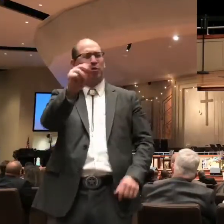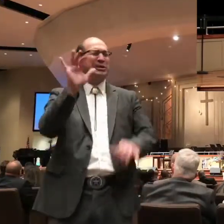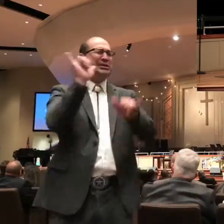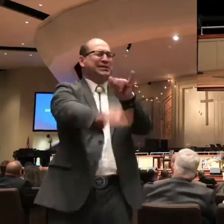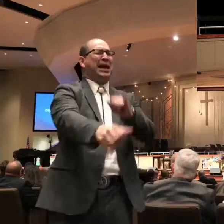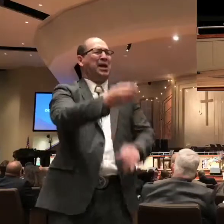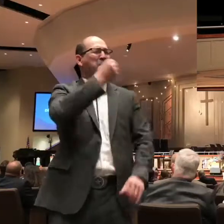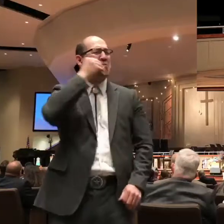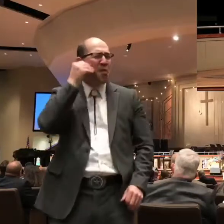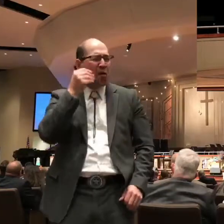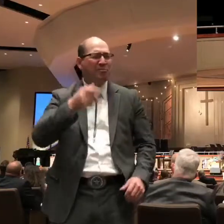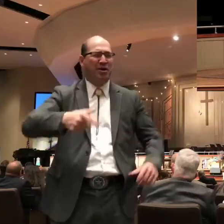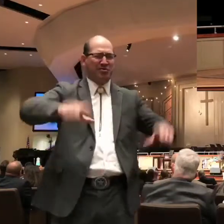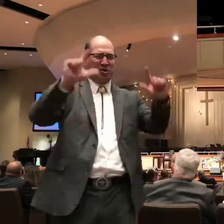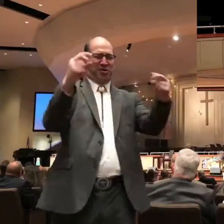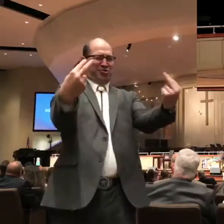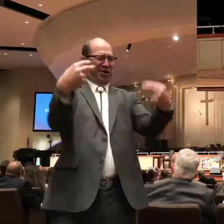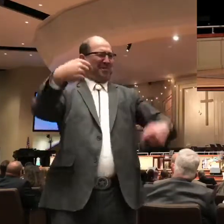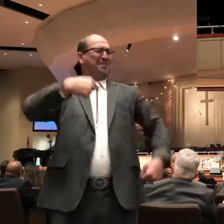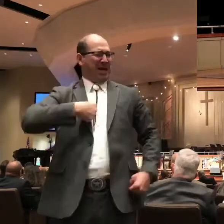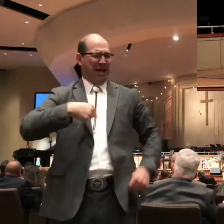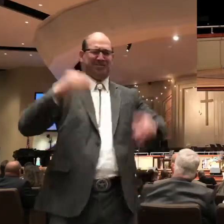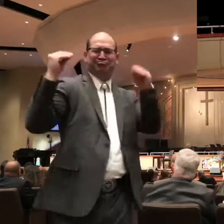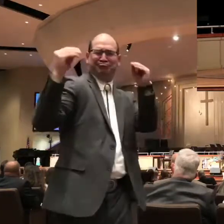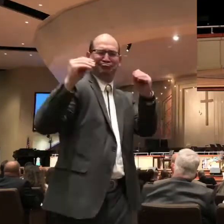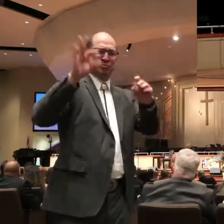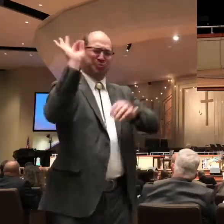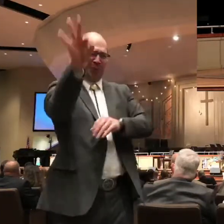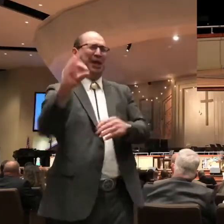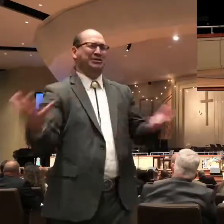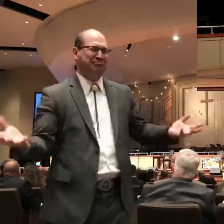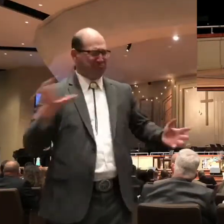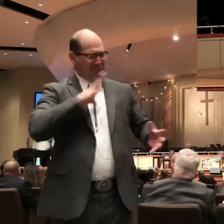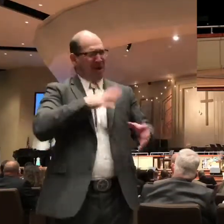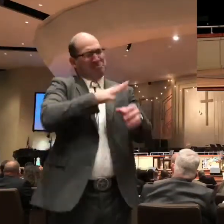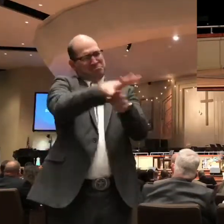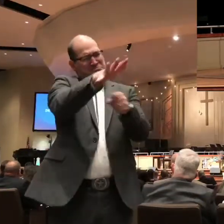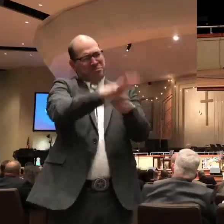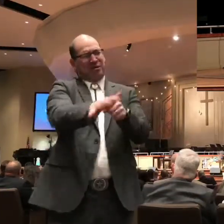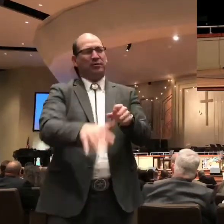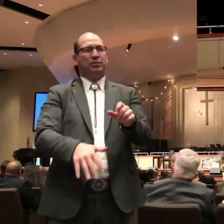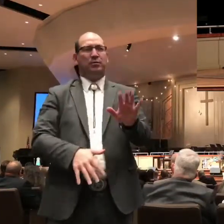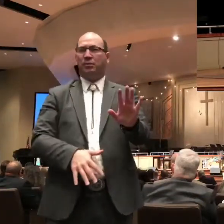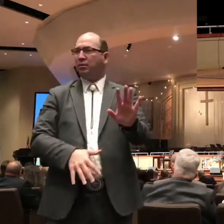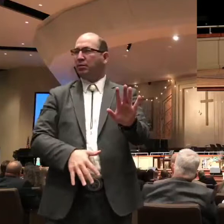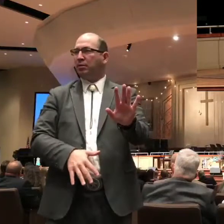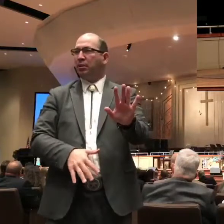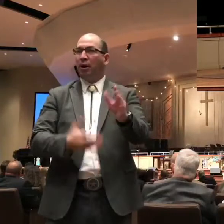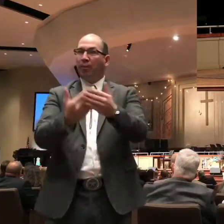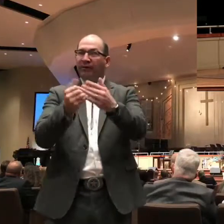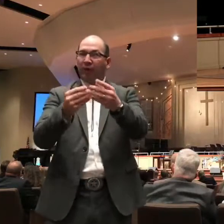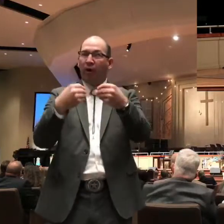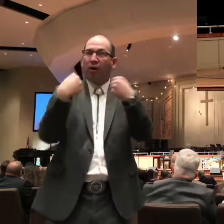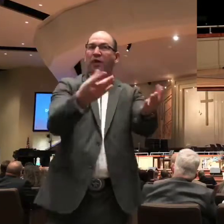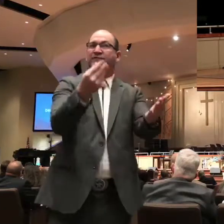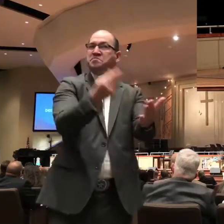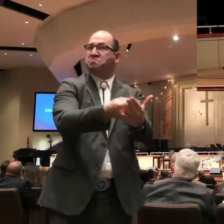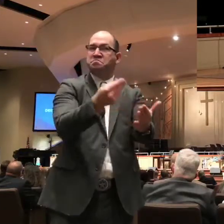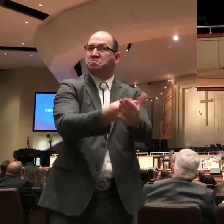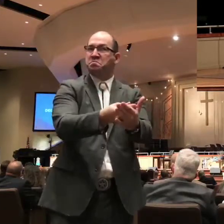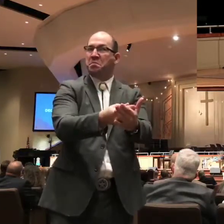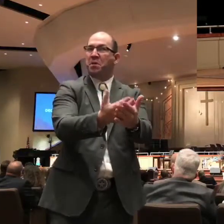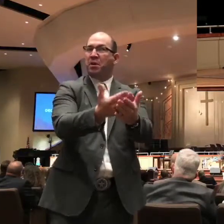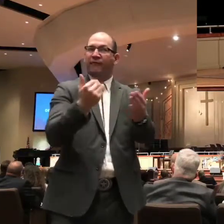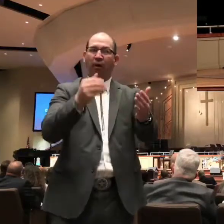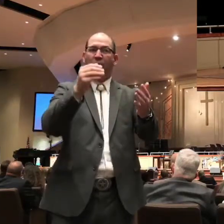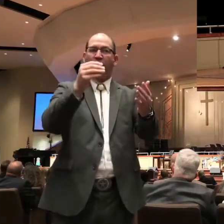teacher that's going to peddle this type of thing. I want you just to think about it. Before you start supporting them, before you start saying how superior they